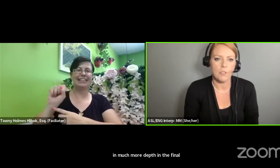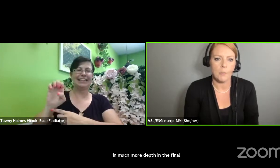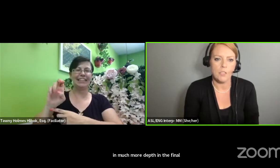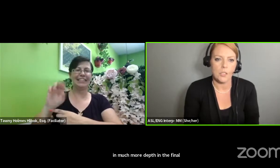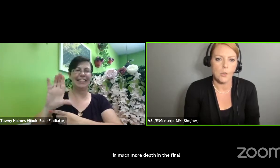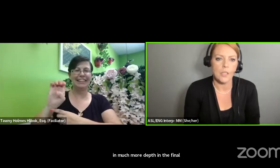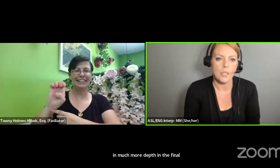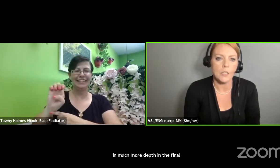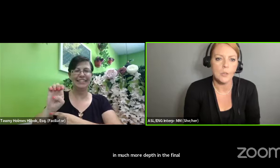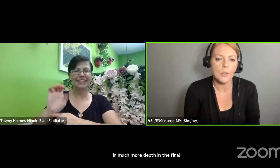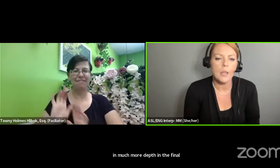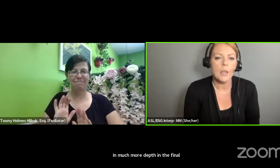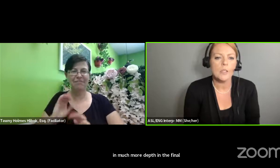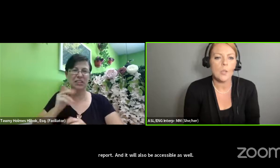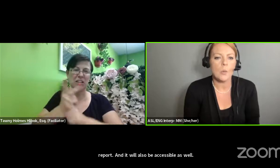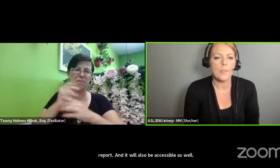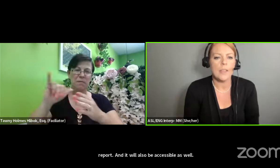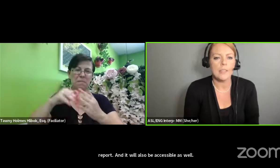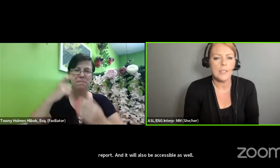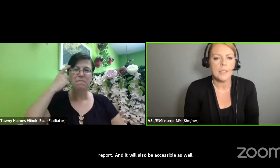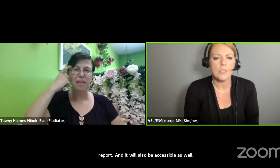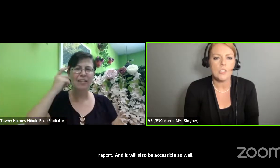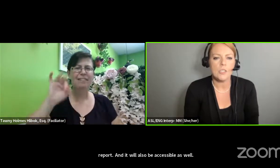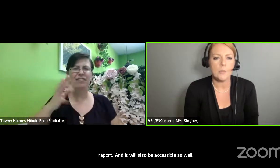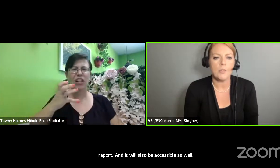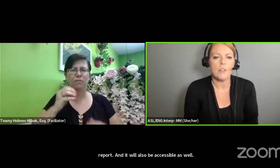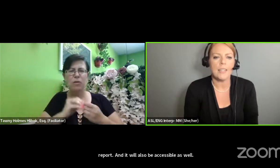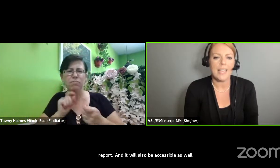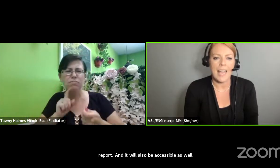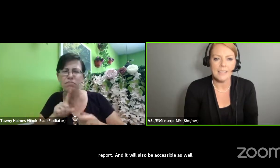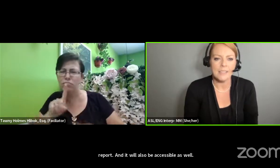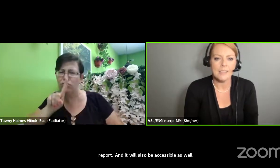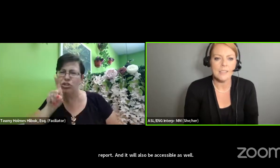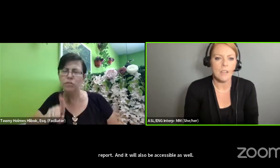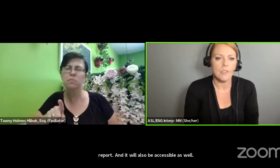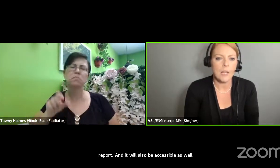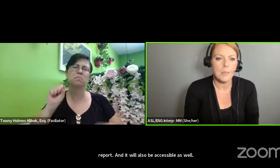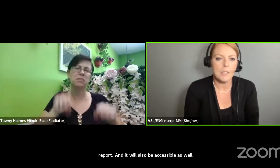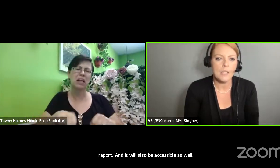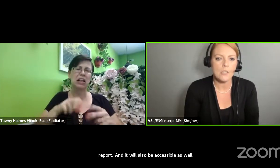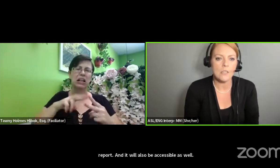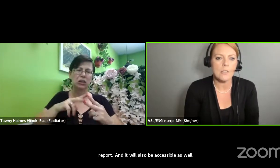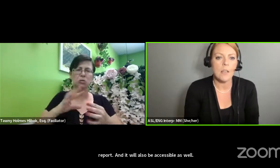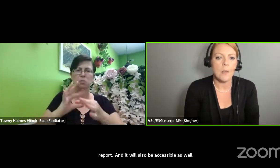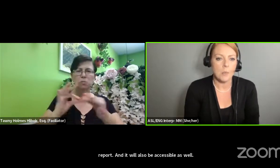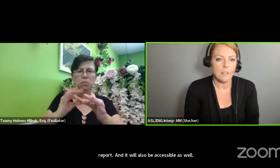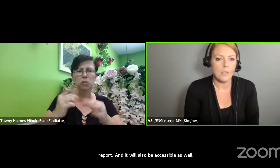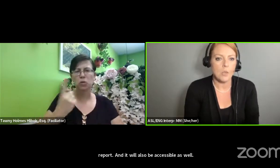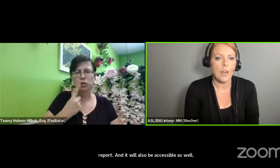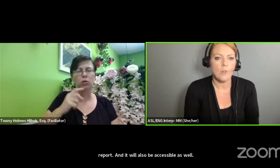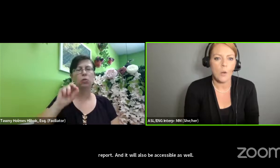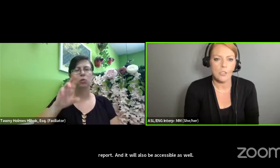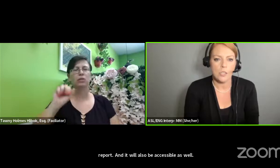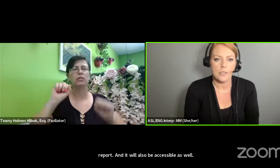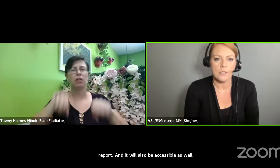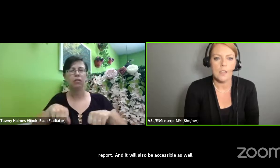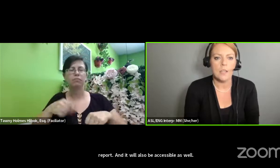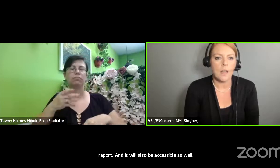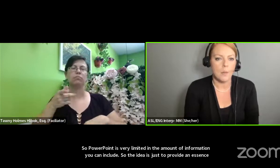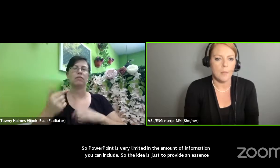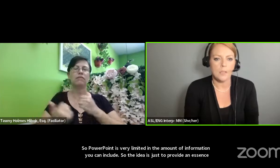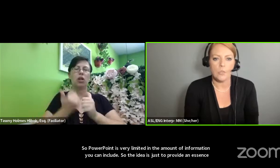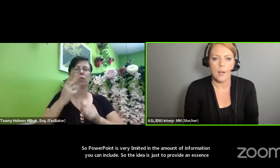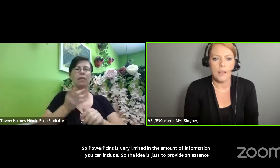amount of information you can include. So the idea is just to provide an essence of the recommendations, but if you have